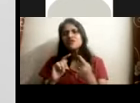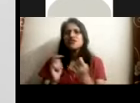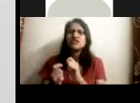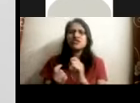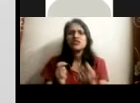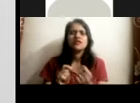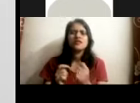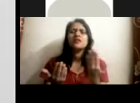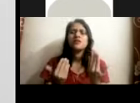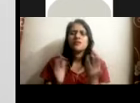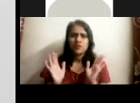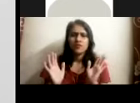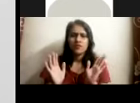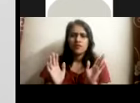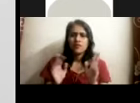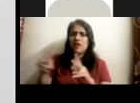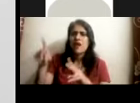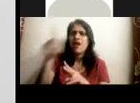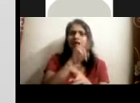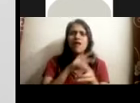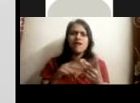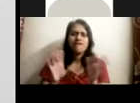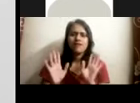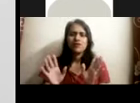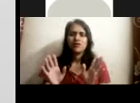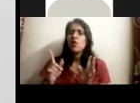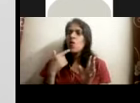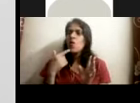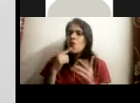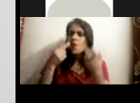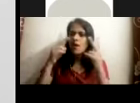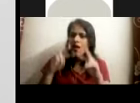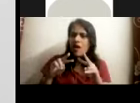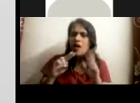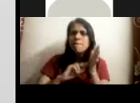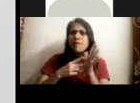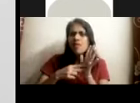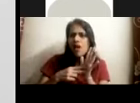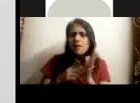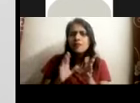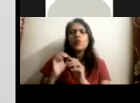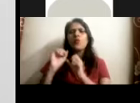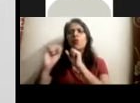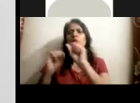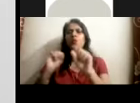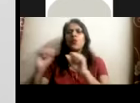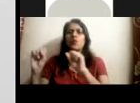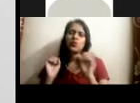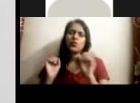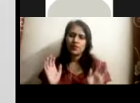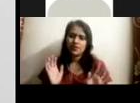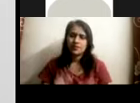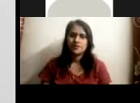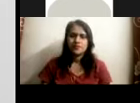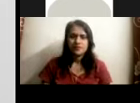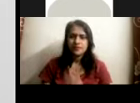who finds that knowledge or who is interpreting whatever is present, the knowledge would differ. Is